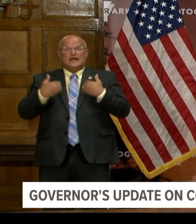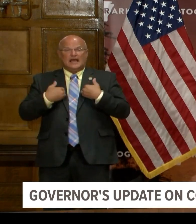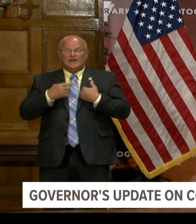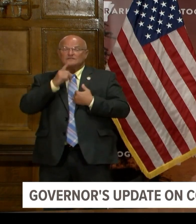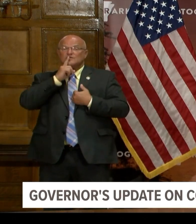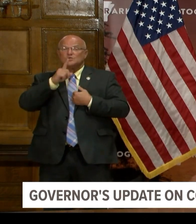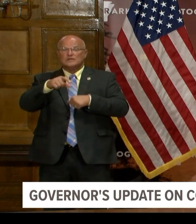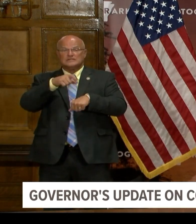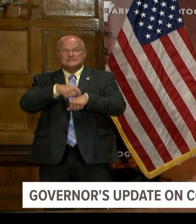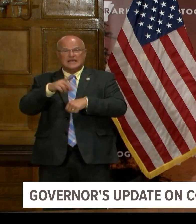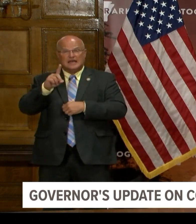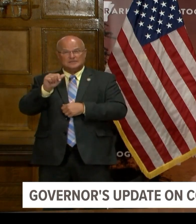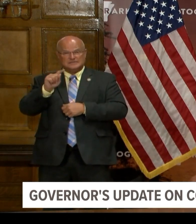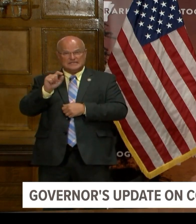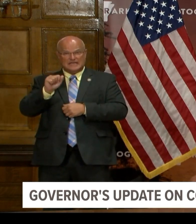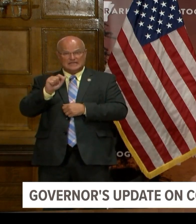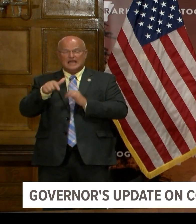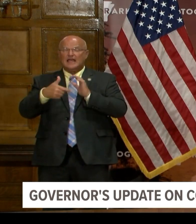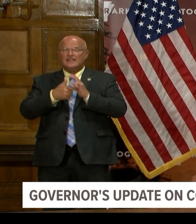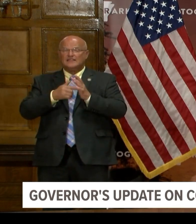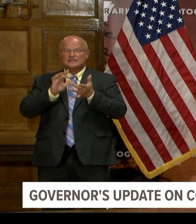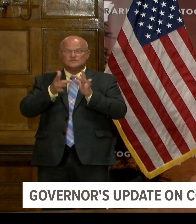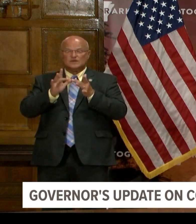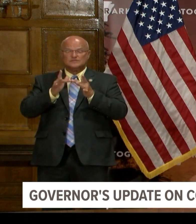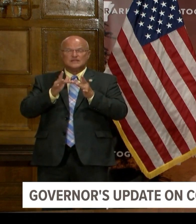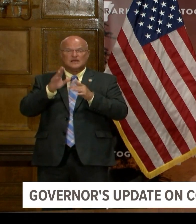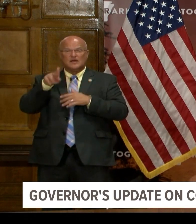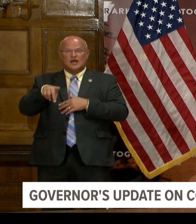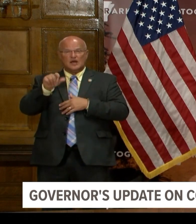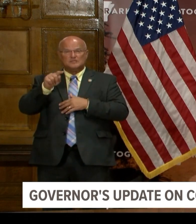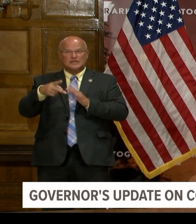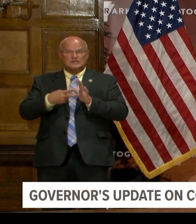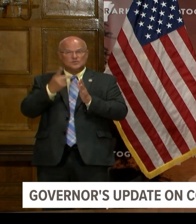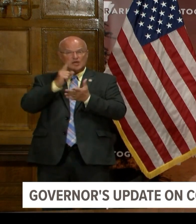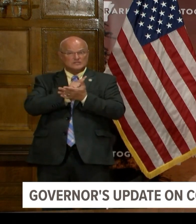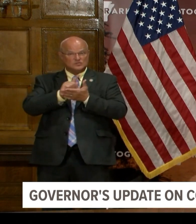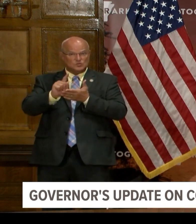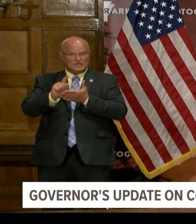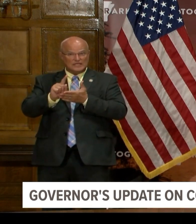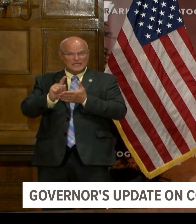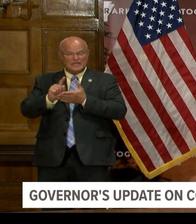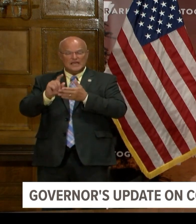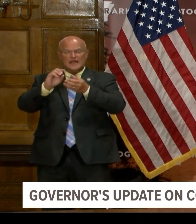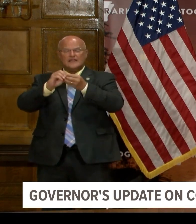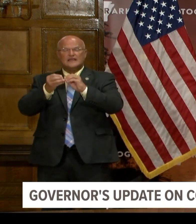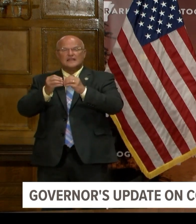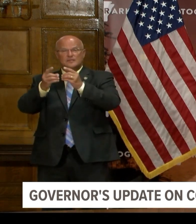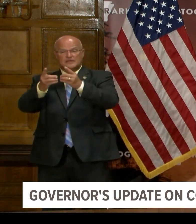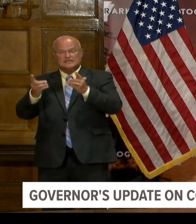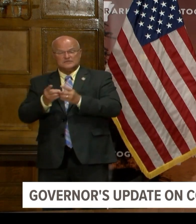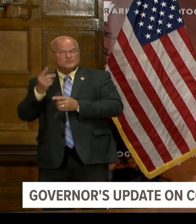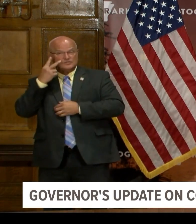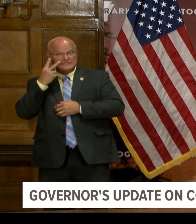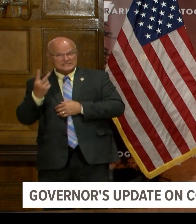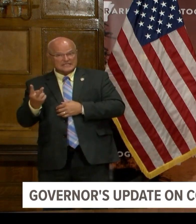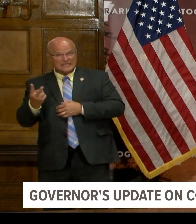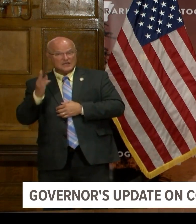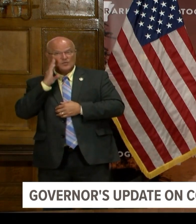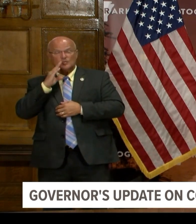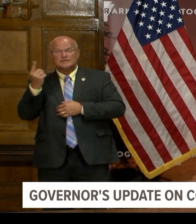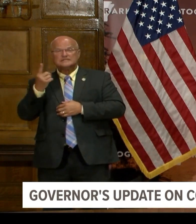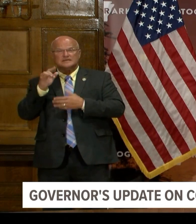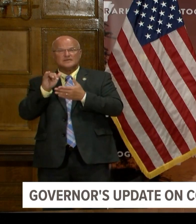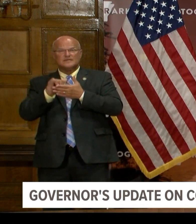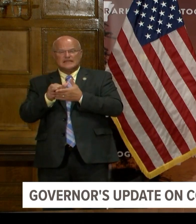Since this website will be updated twice a week, the numbers that districts are seeing will be something that is